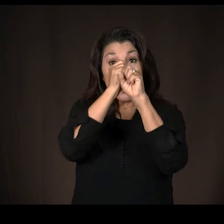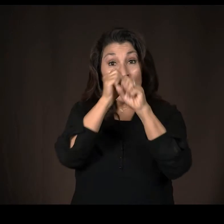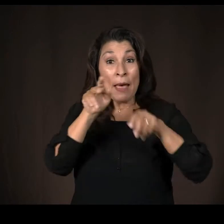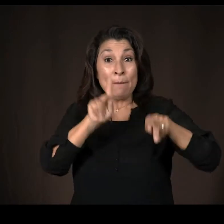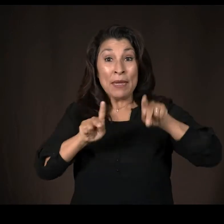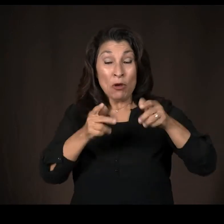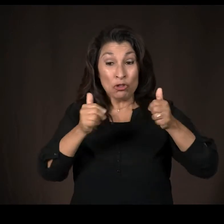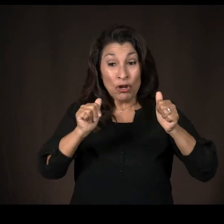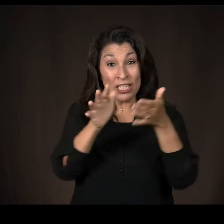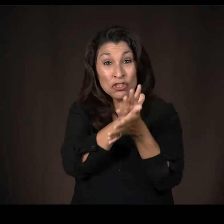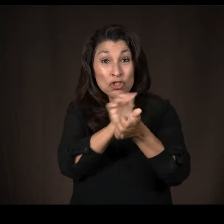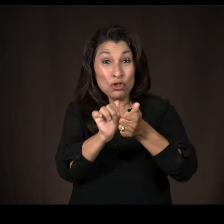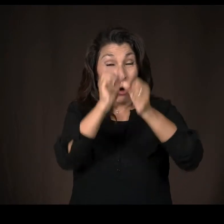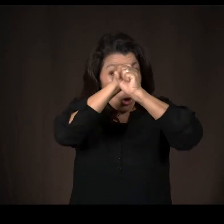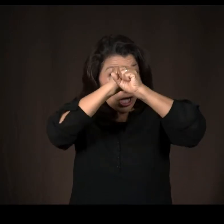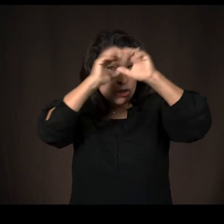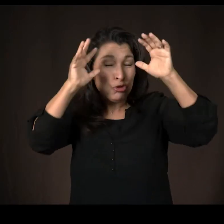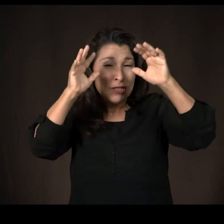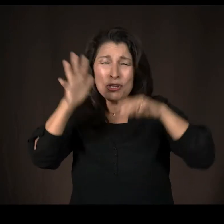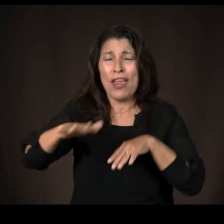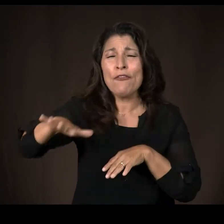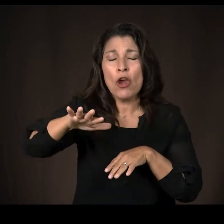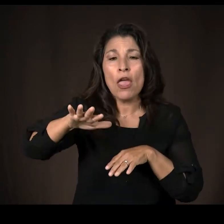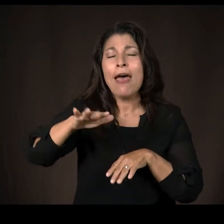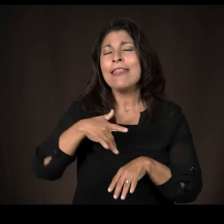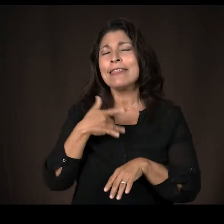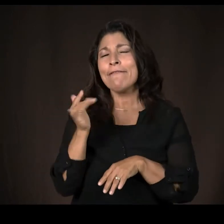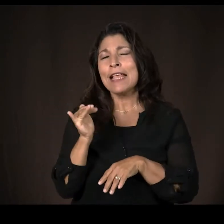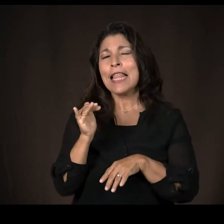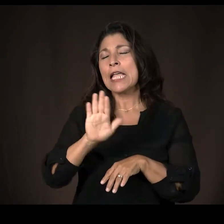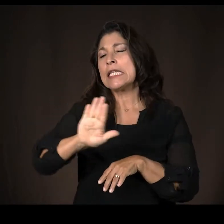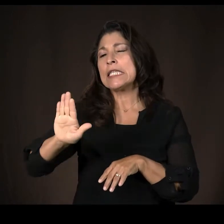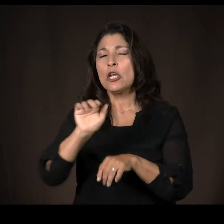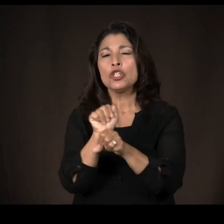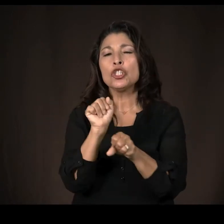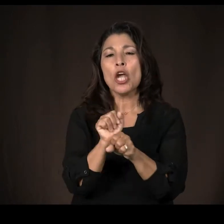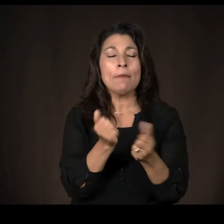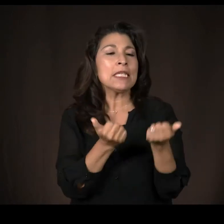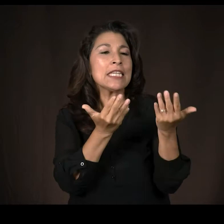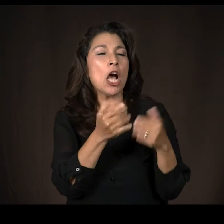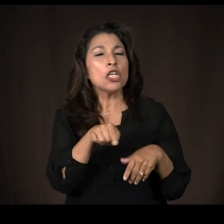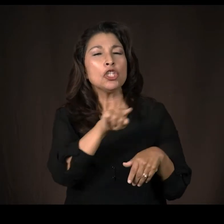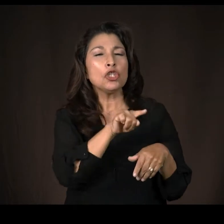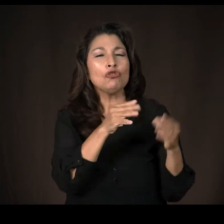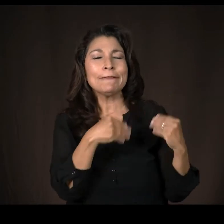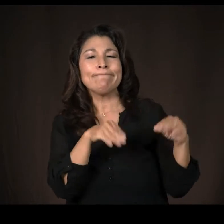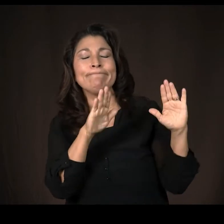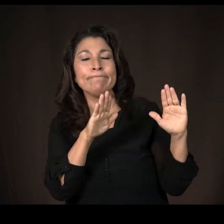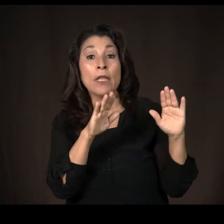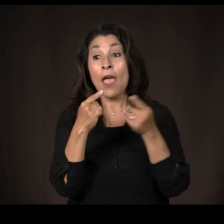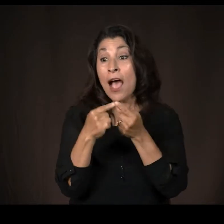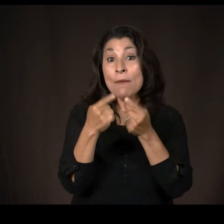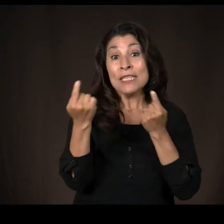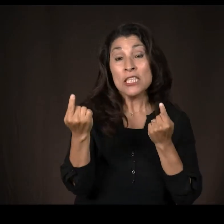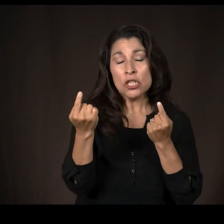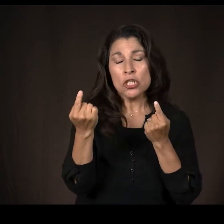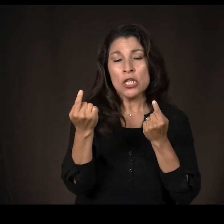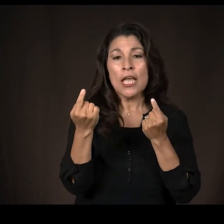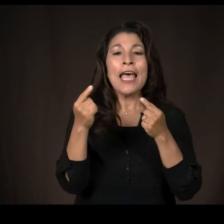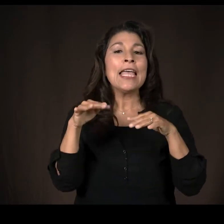are literally everywhere. They feel it's their job to bring you down. So opposition, listen,